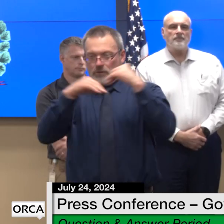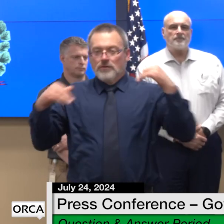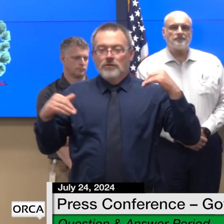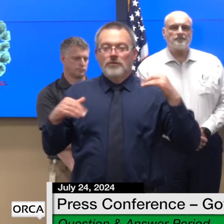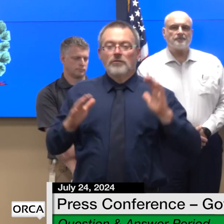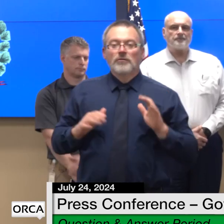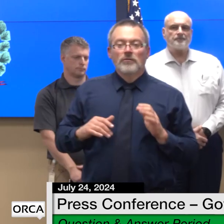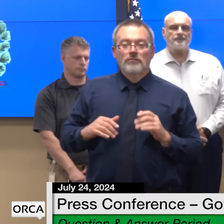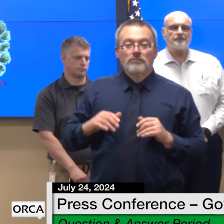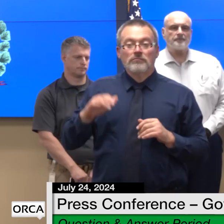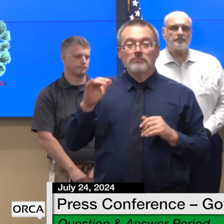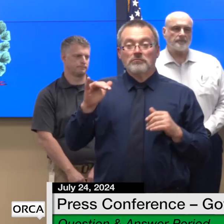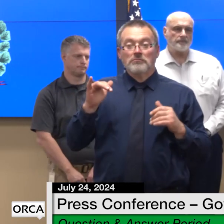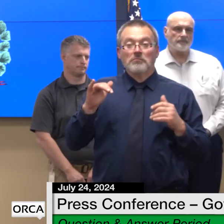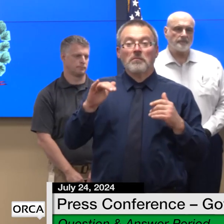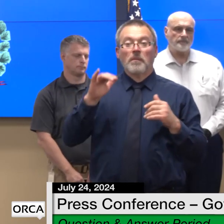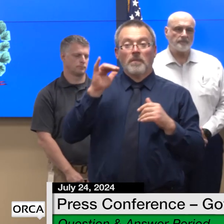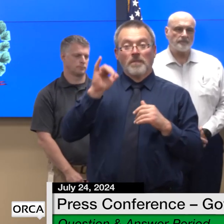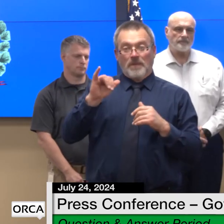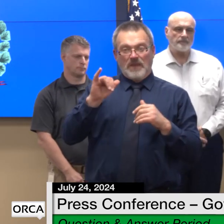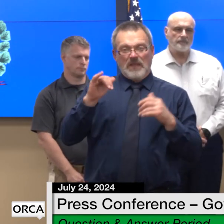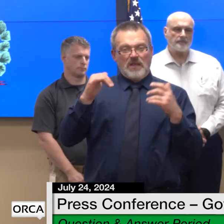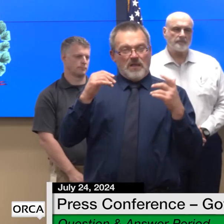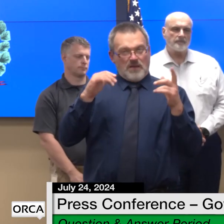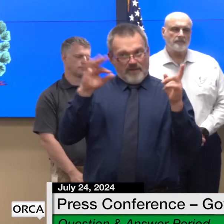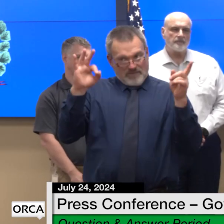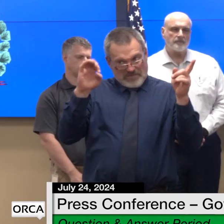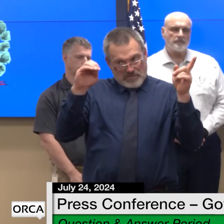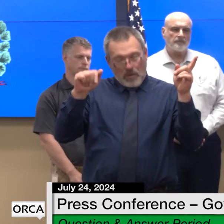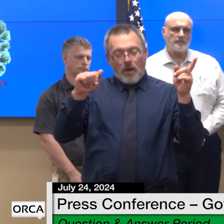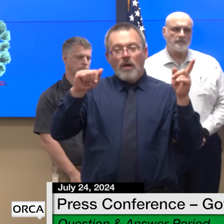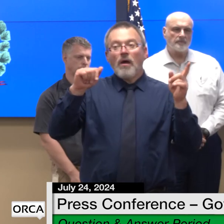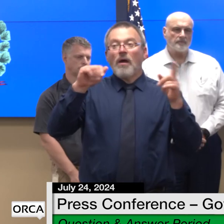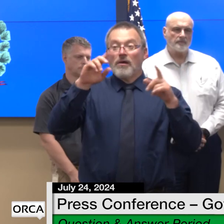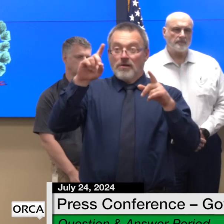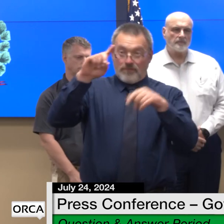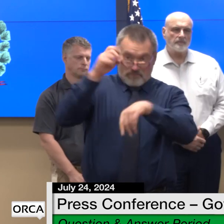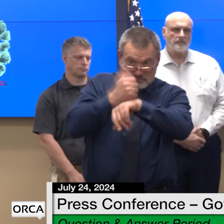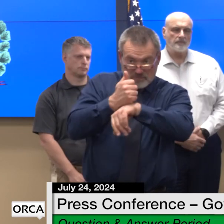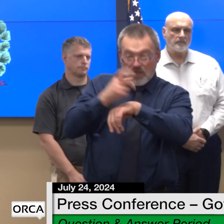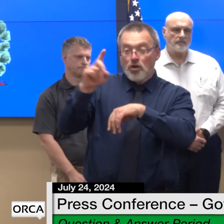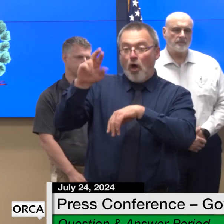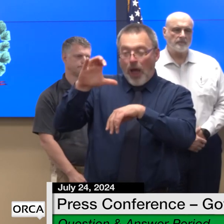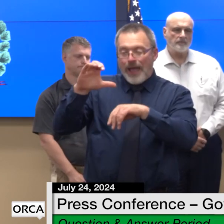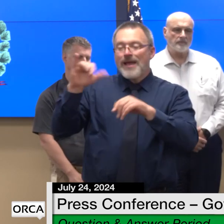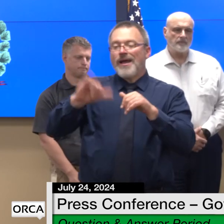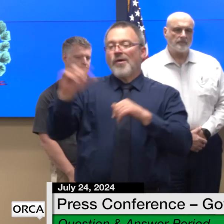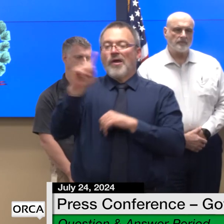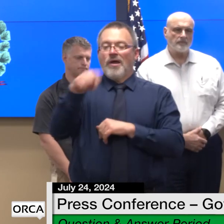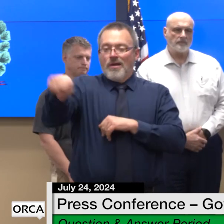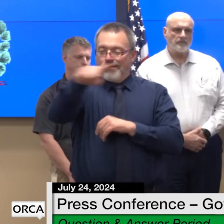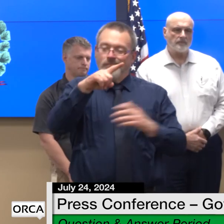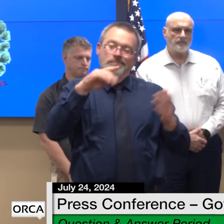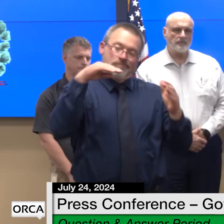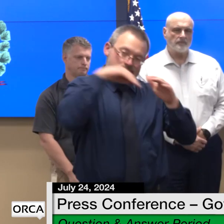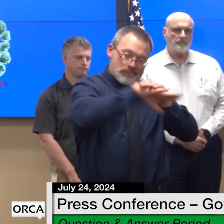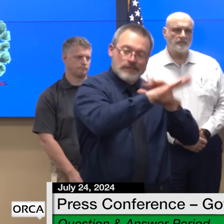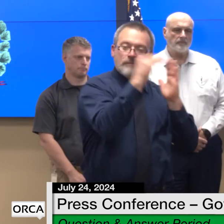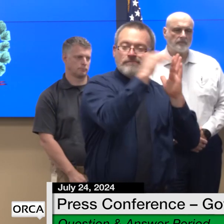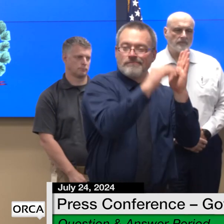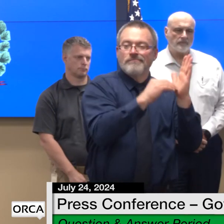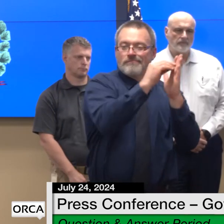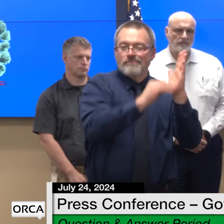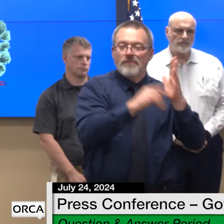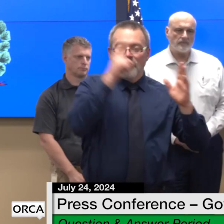actually have assistance filling out and making your submission of photos and declaration of damages to FEMA. So this is a bit